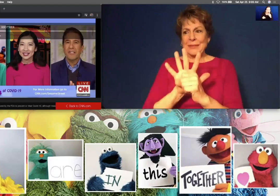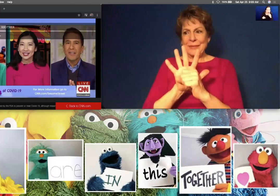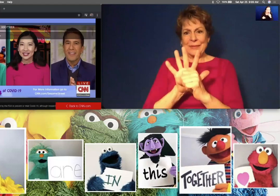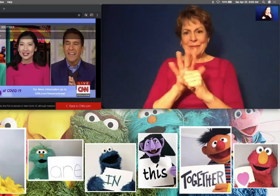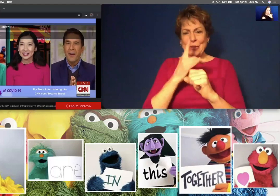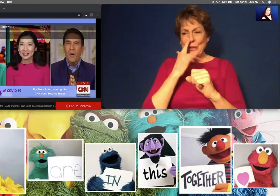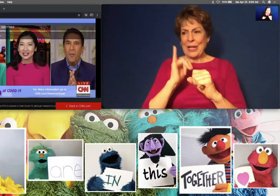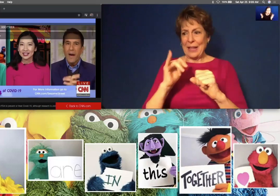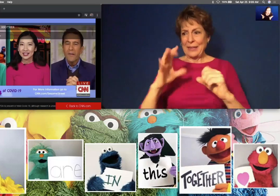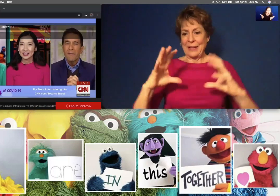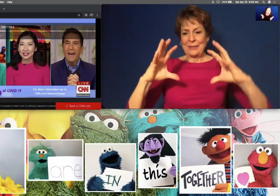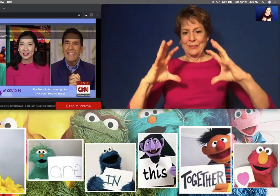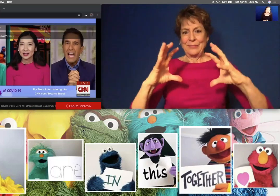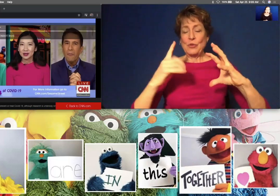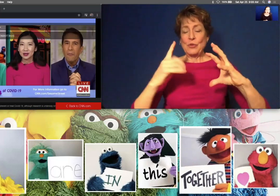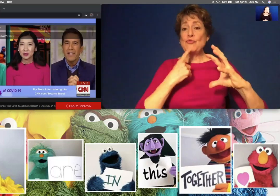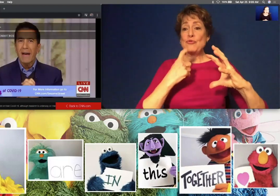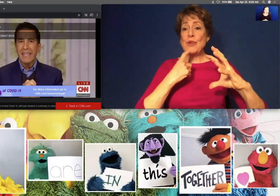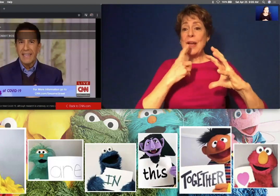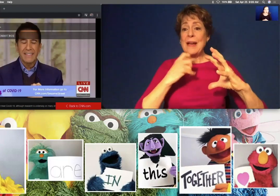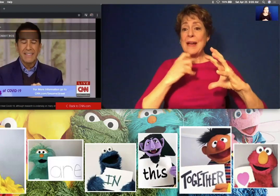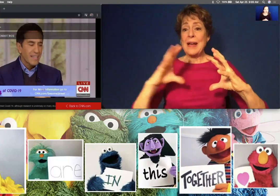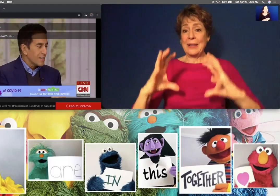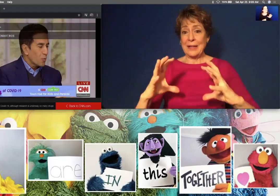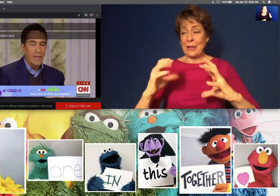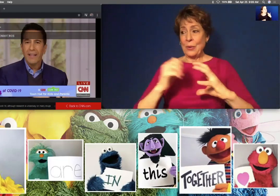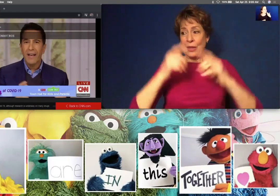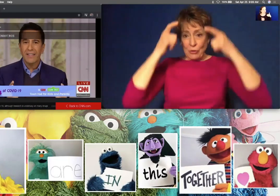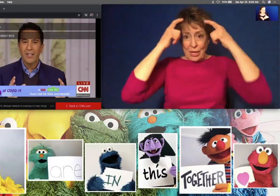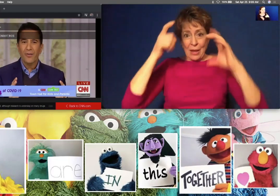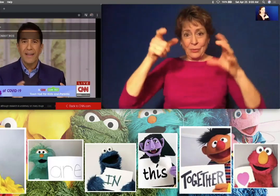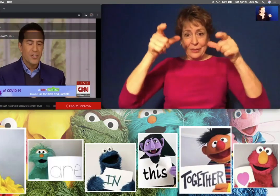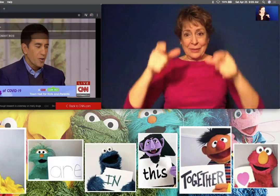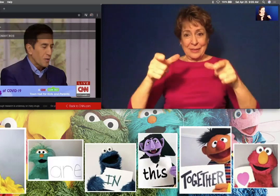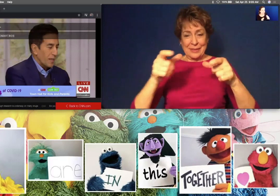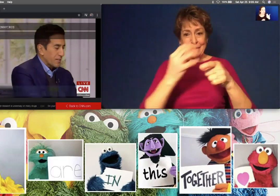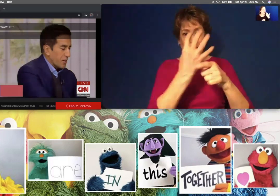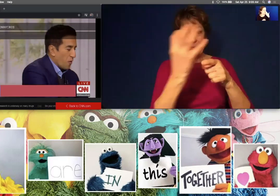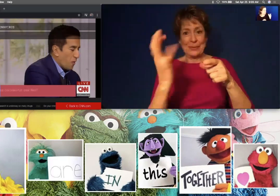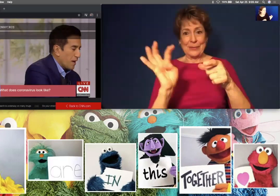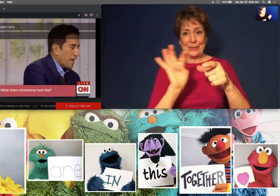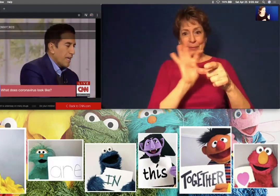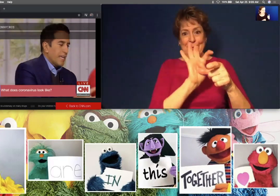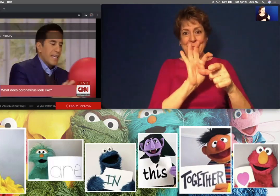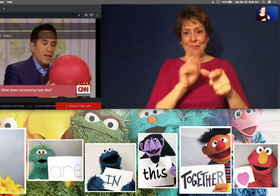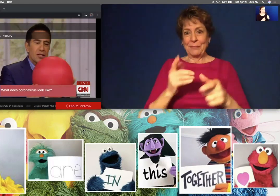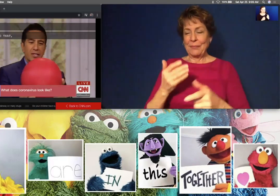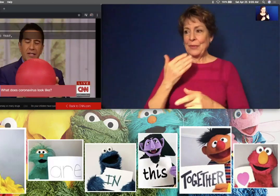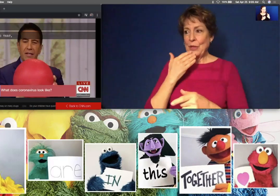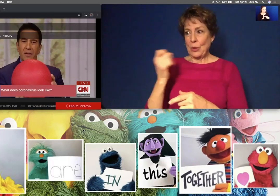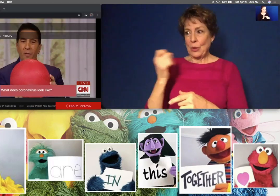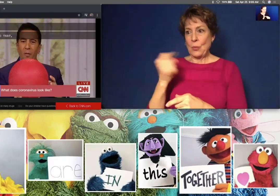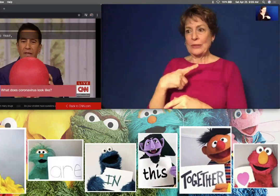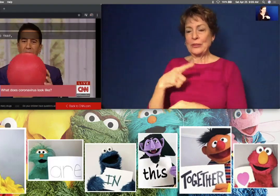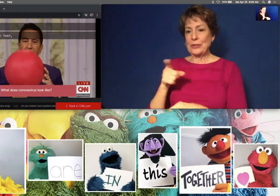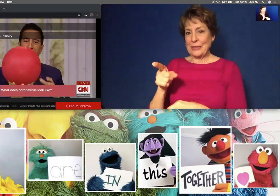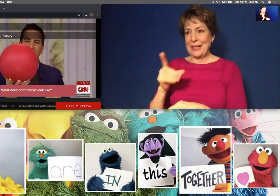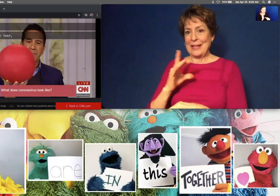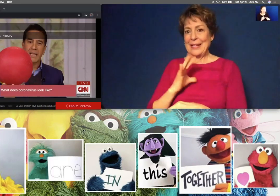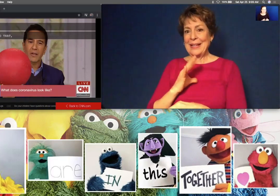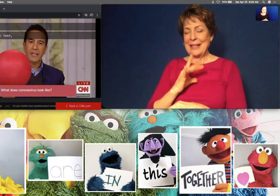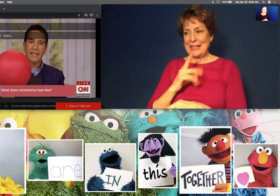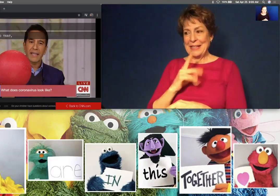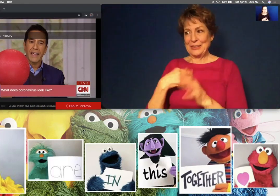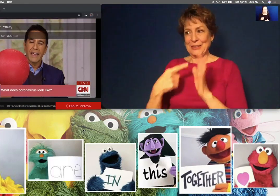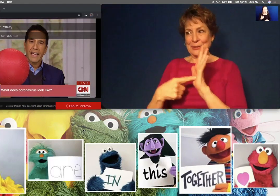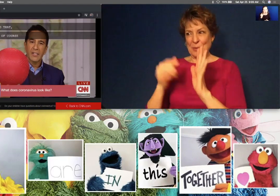Oh, good question, James. I'm glad you asked that. What does the coronavirus look like? Well, I raided my kid's toy closet to try and show